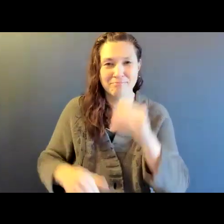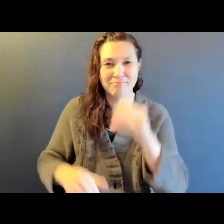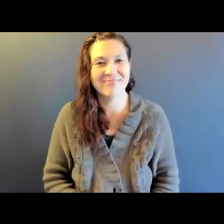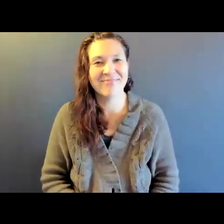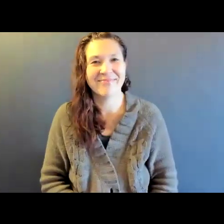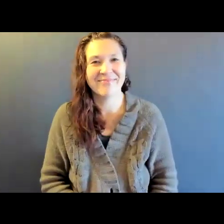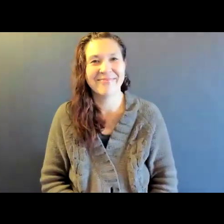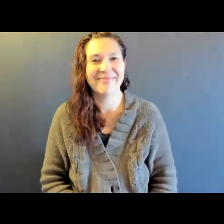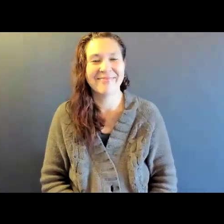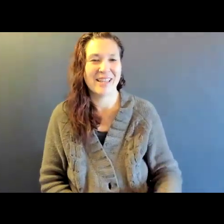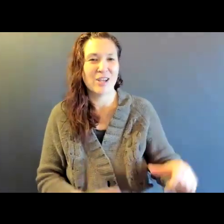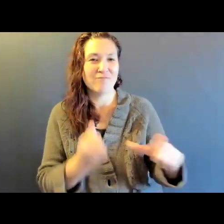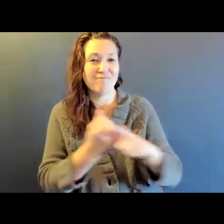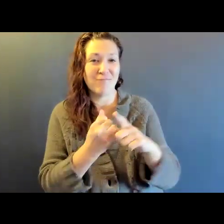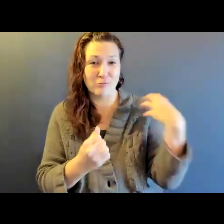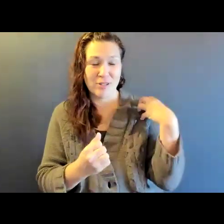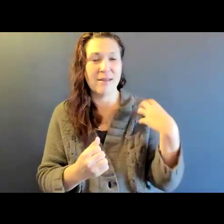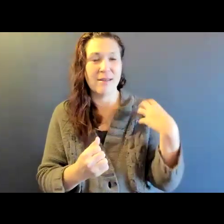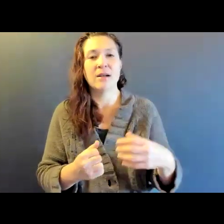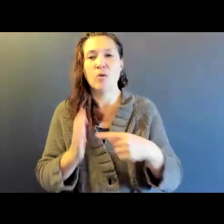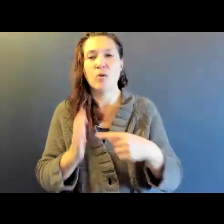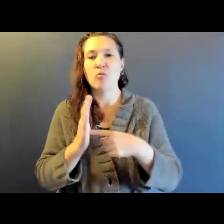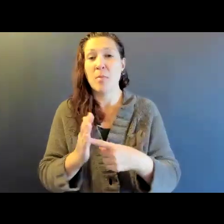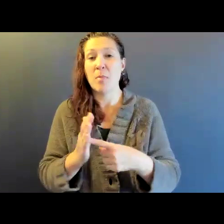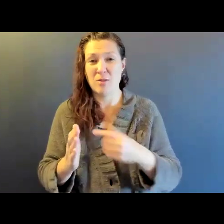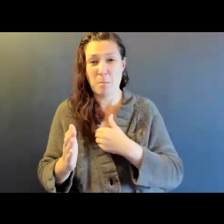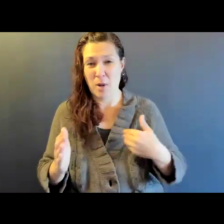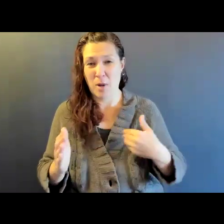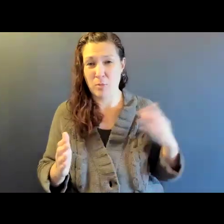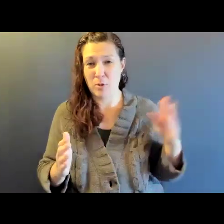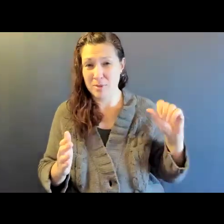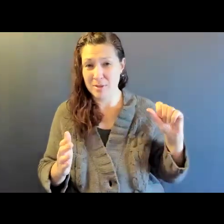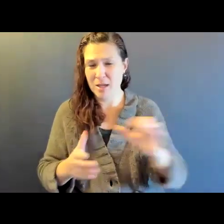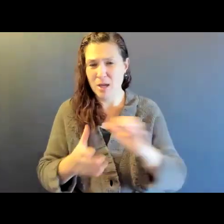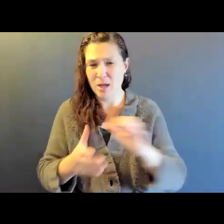So, Madam Chair, on behalf of your fellow members, we want to congratulate you on